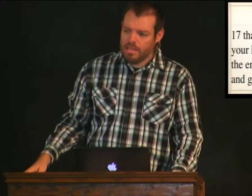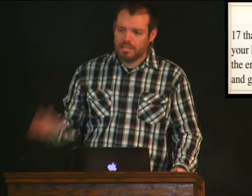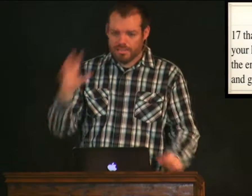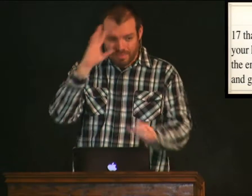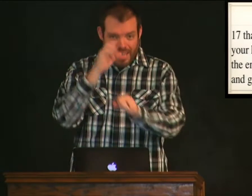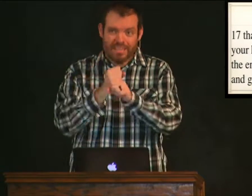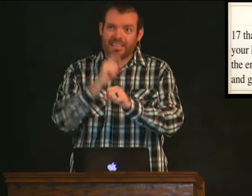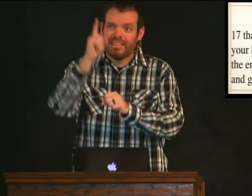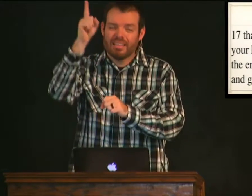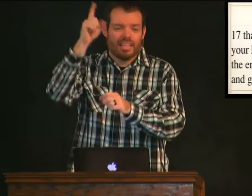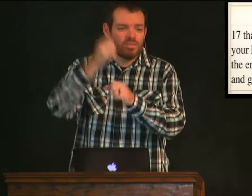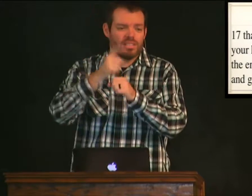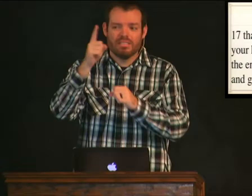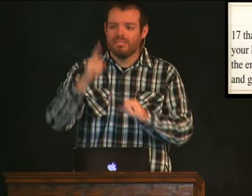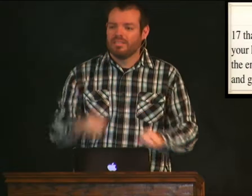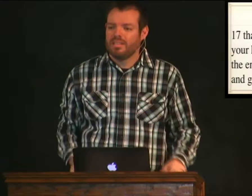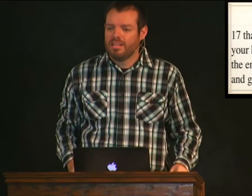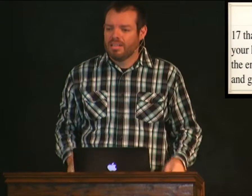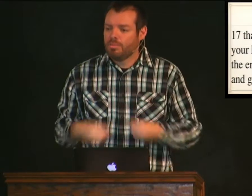And it's faith.